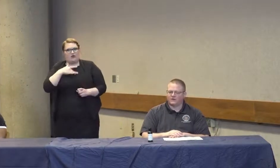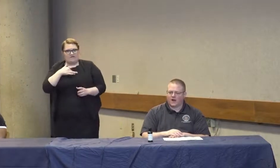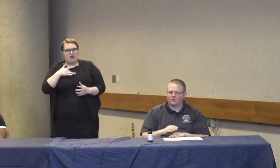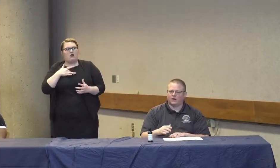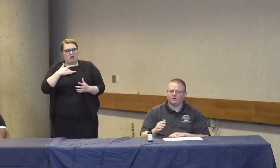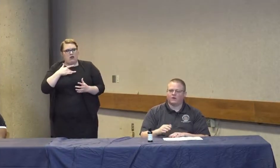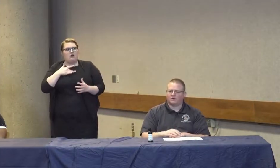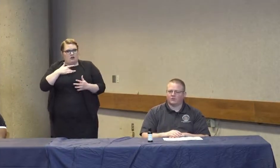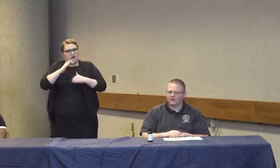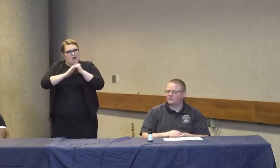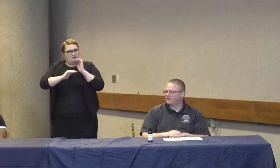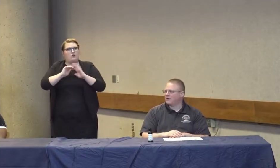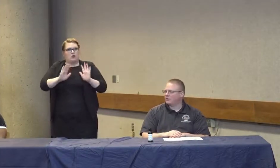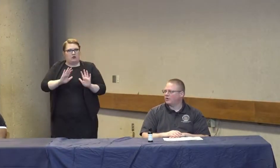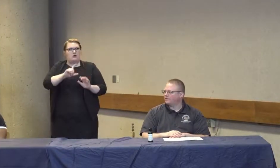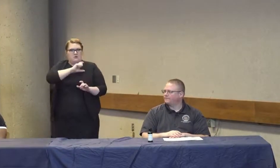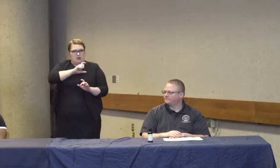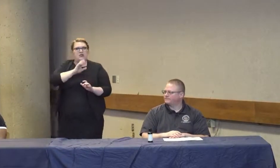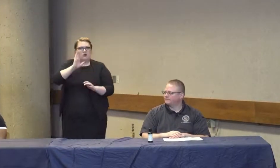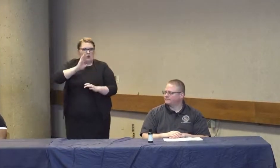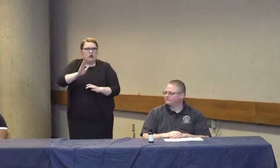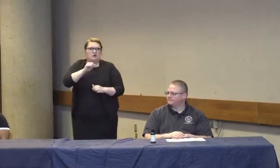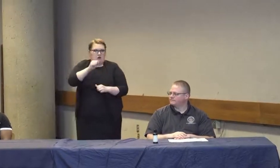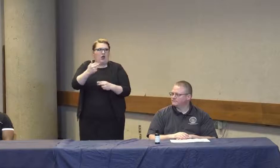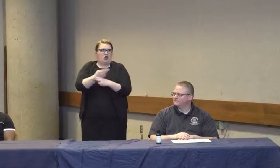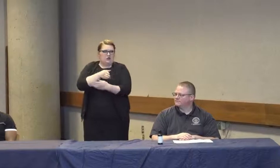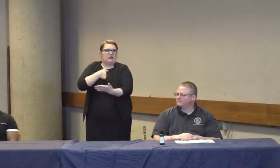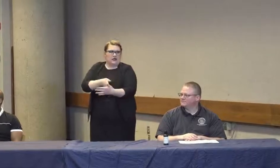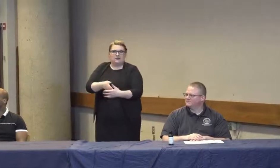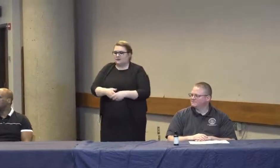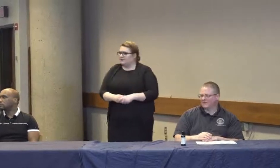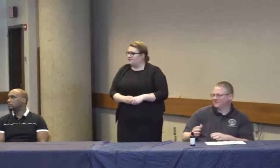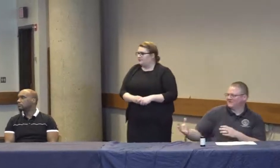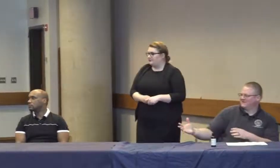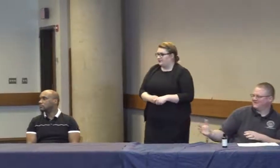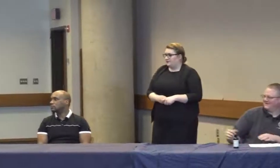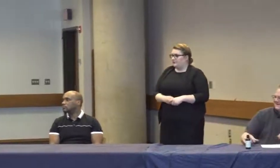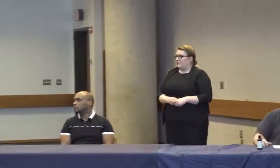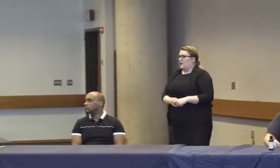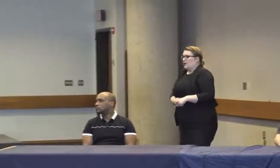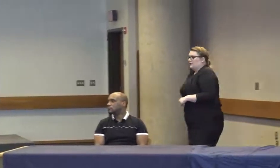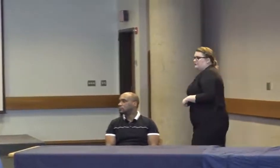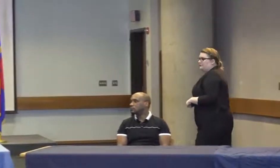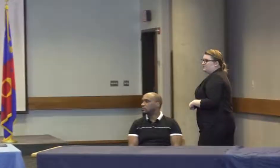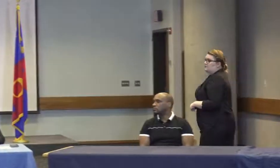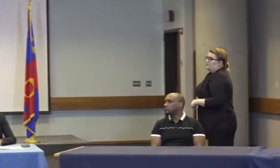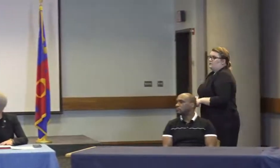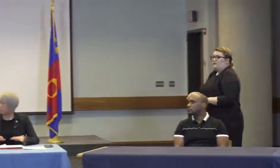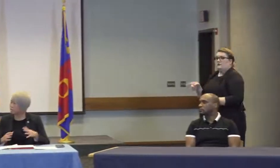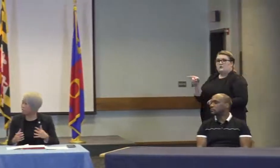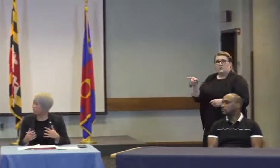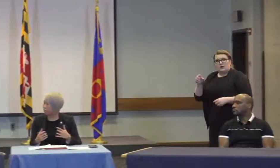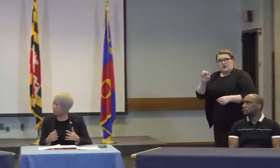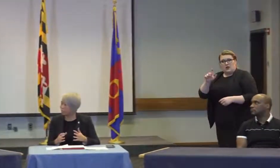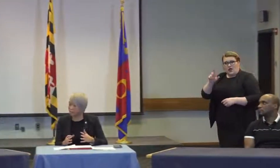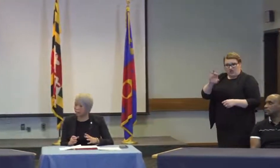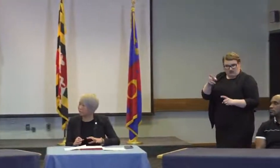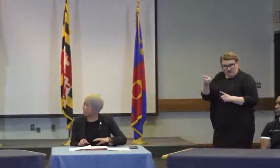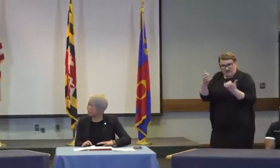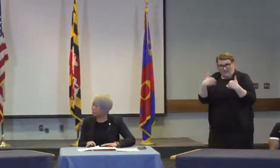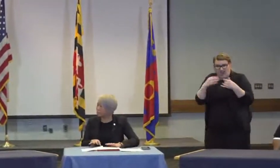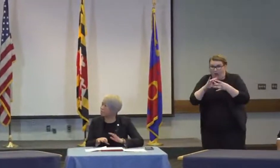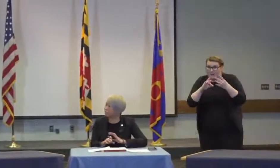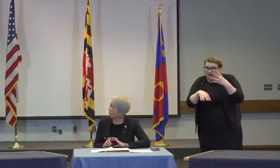are going to continue to operate in the way that we expect them to operate. And County Executive Overage, can you also add upon that? Because I know this is a very